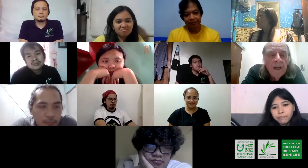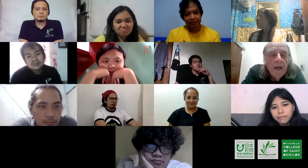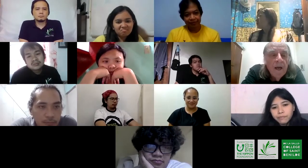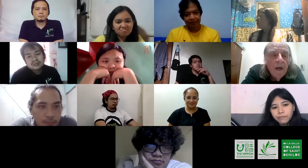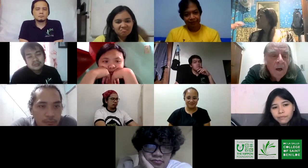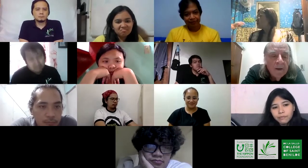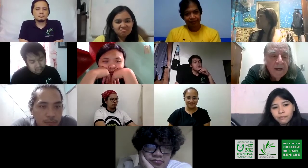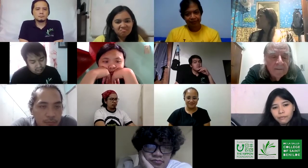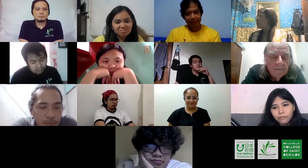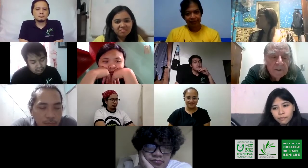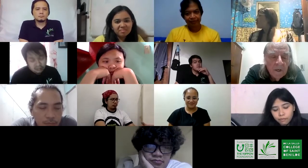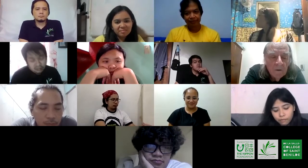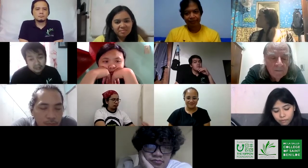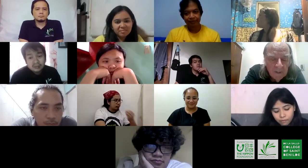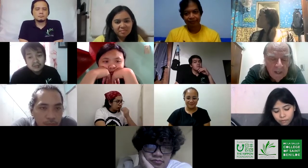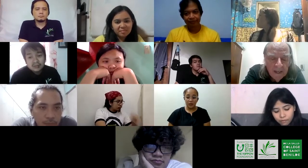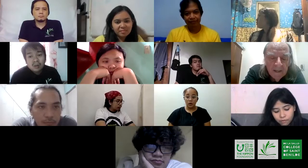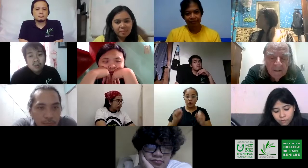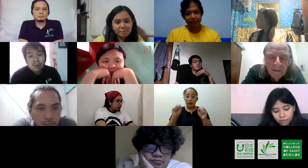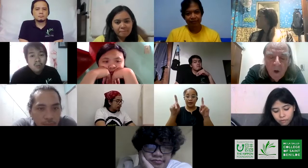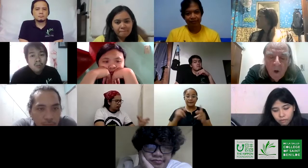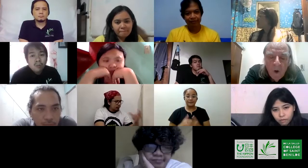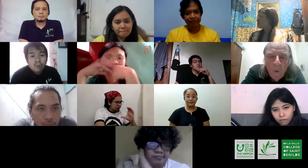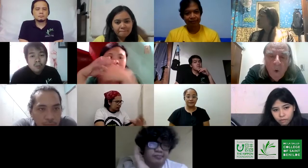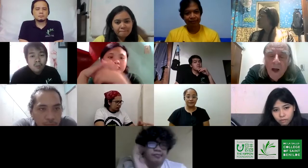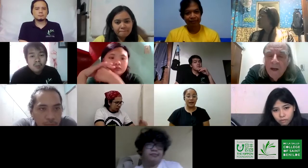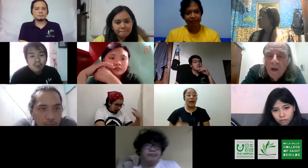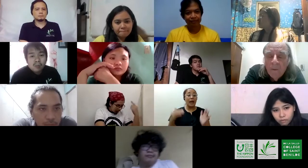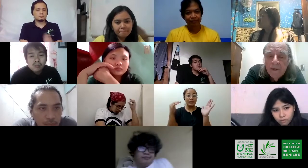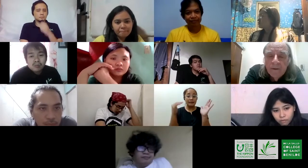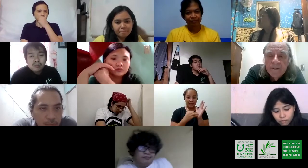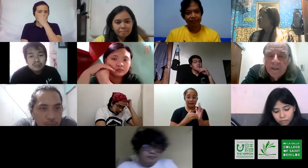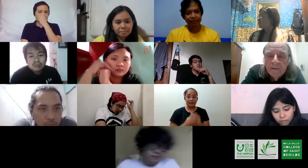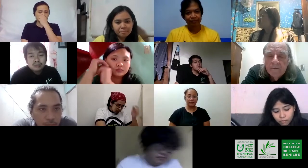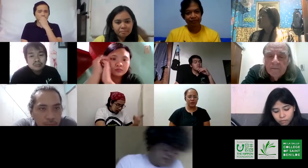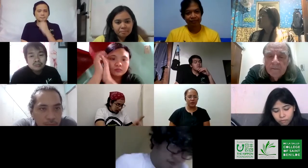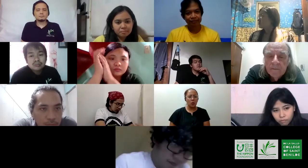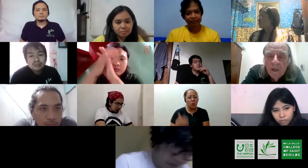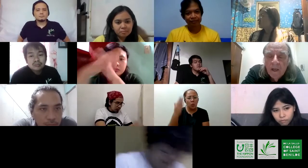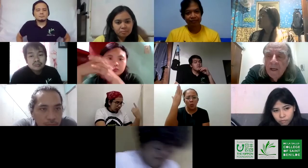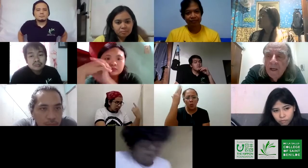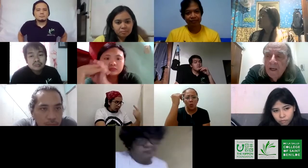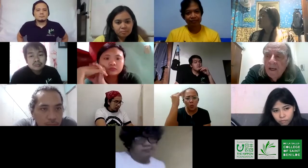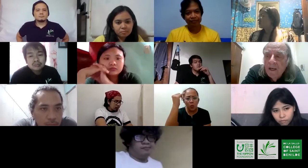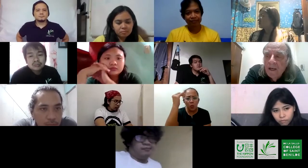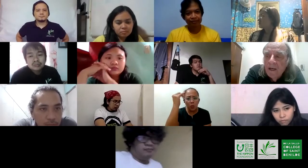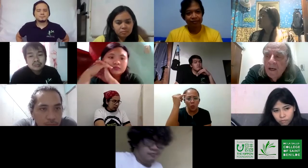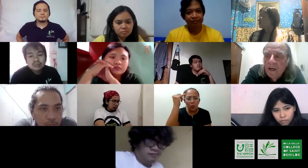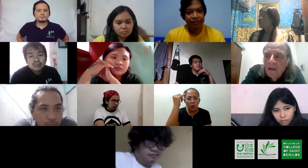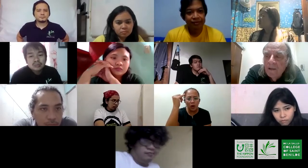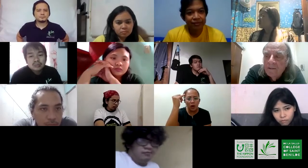Right. Okay. So again, why are we using